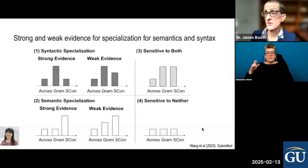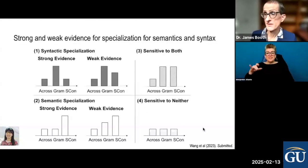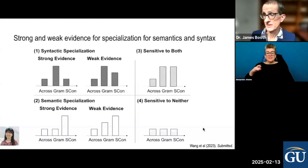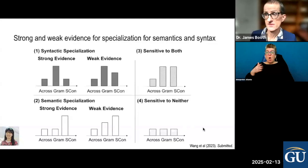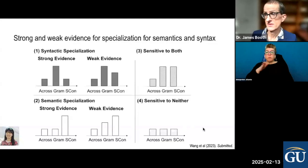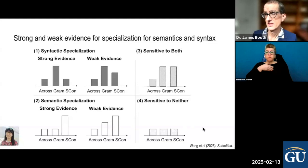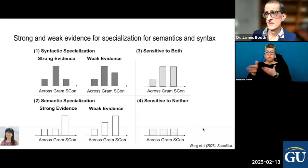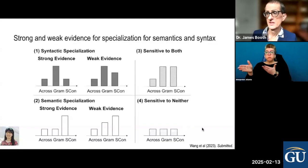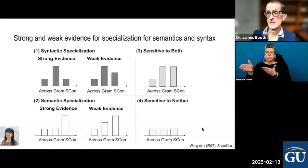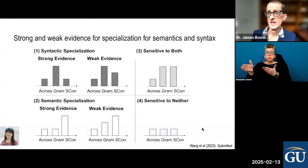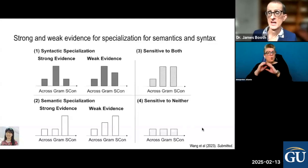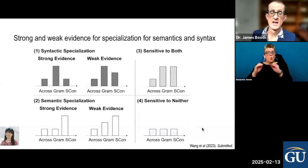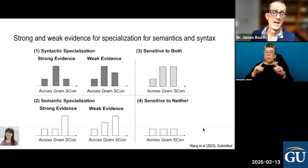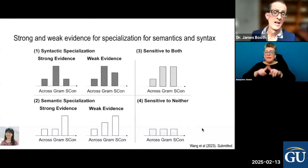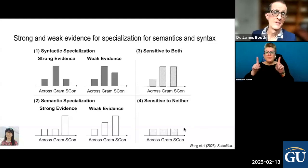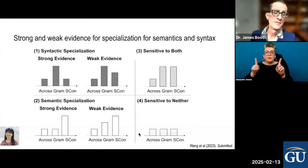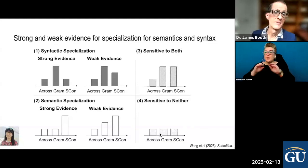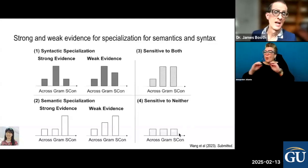essentially there's no difference